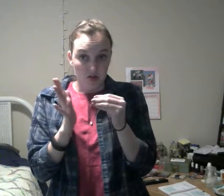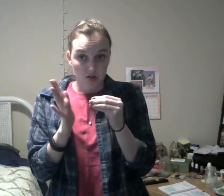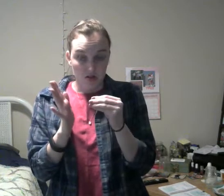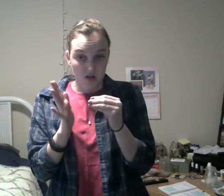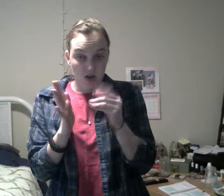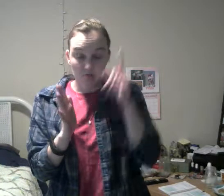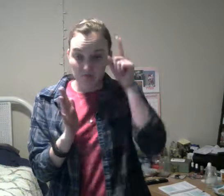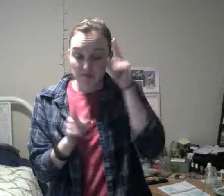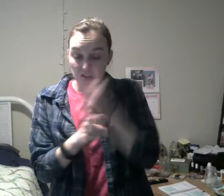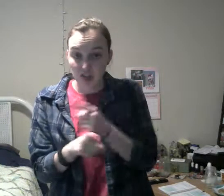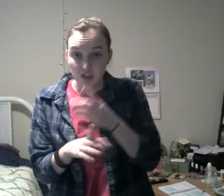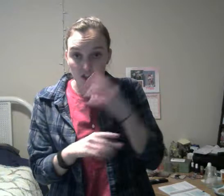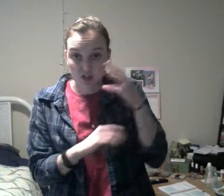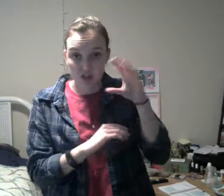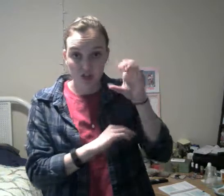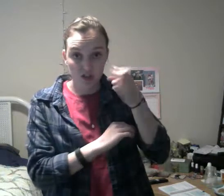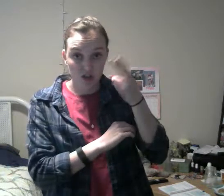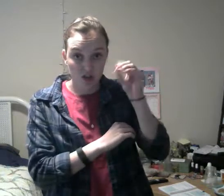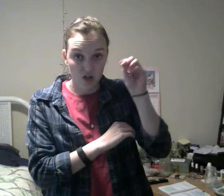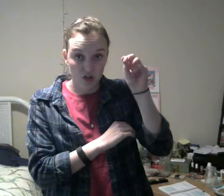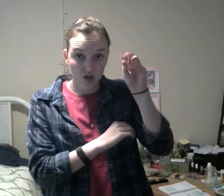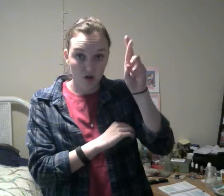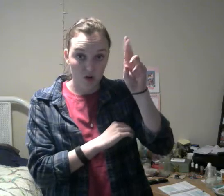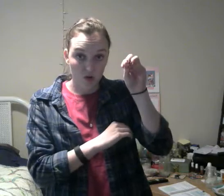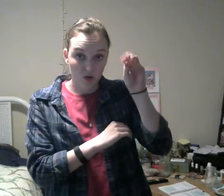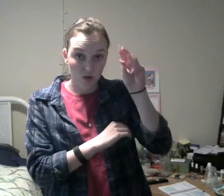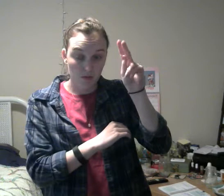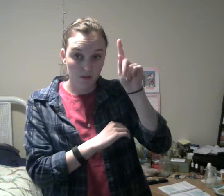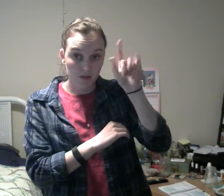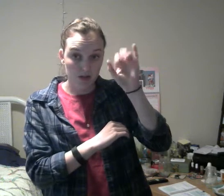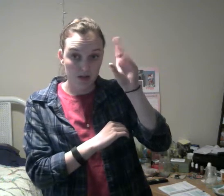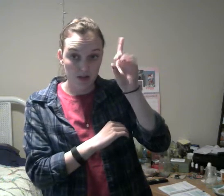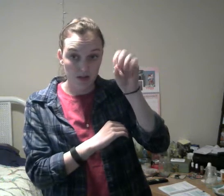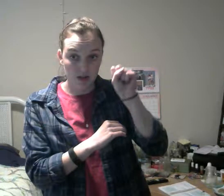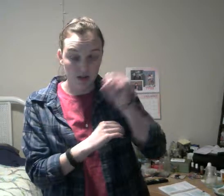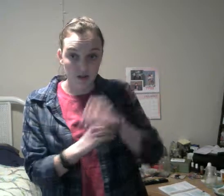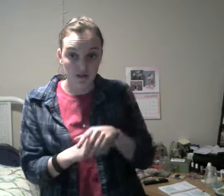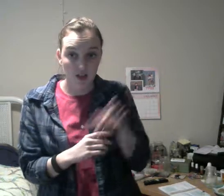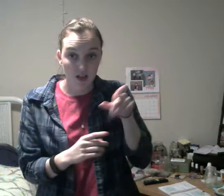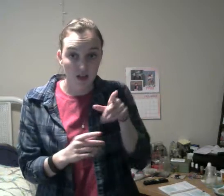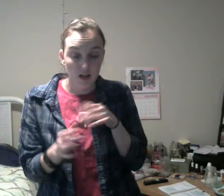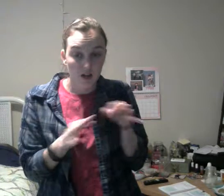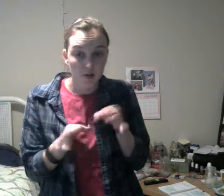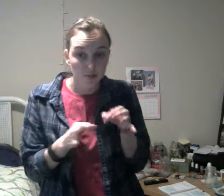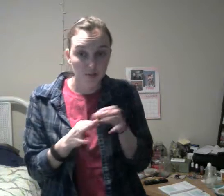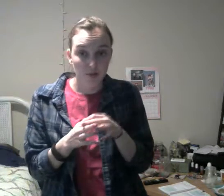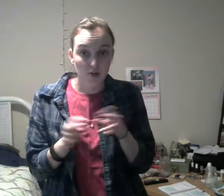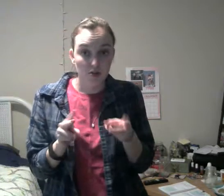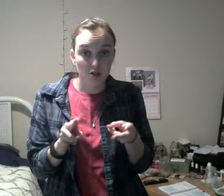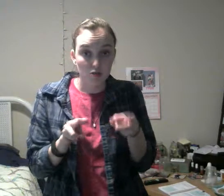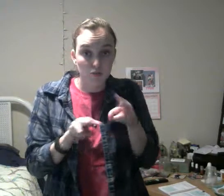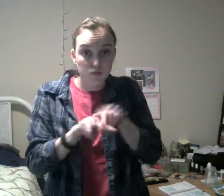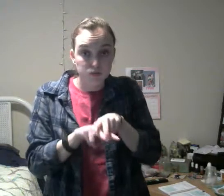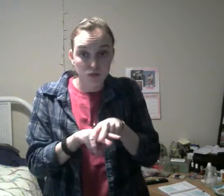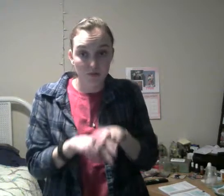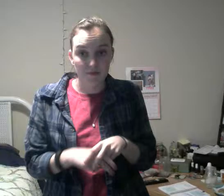sister chromatids. So we're going to use DNA replication to make copies of it. And in this process right here, we're going to do what's called crossing over. So these will wrap around each other,